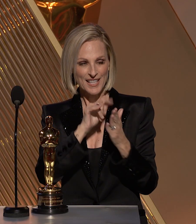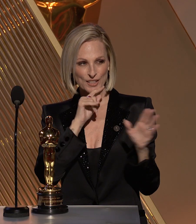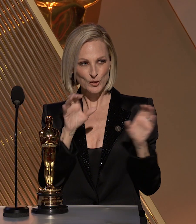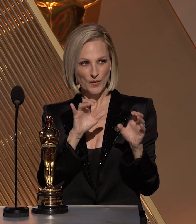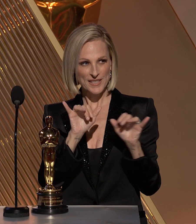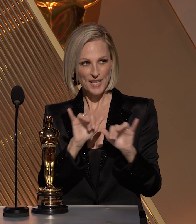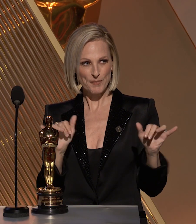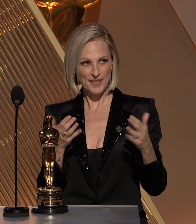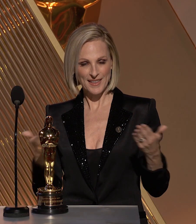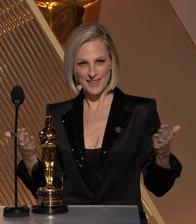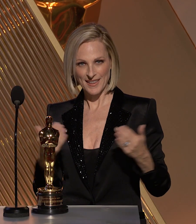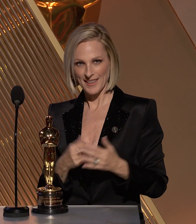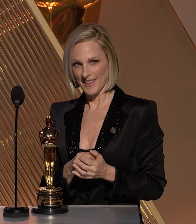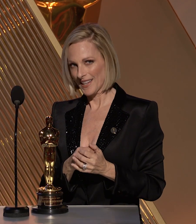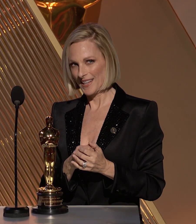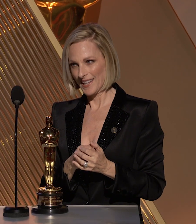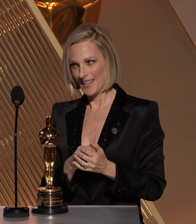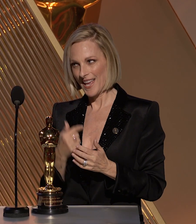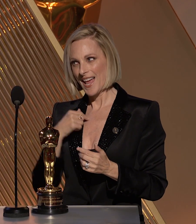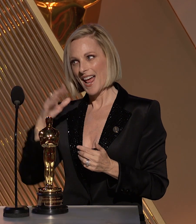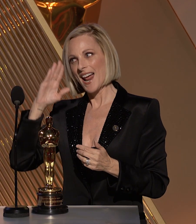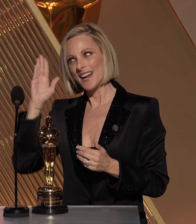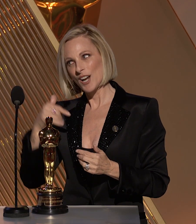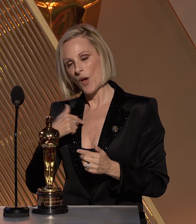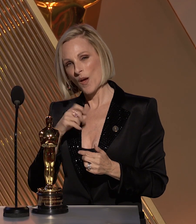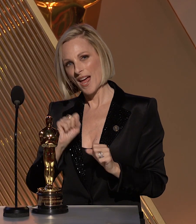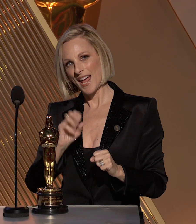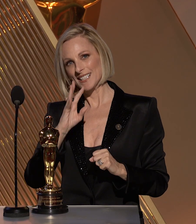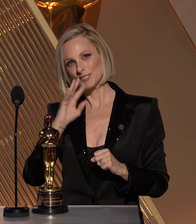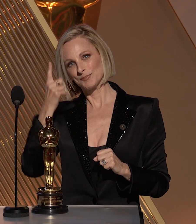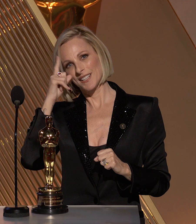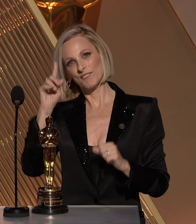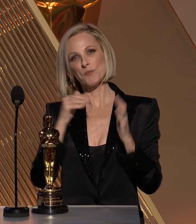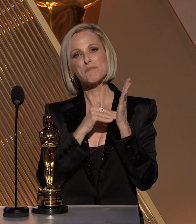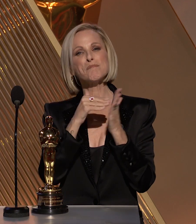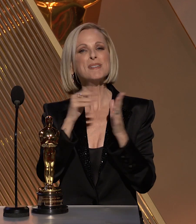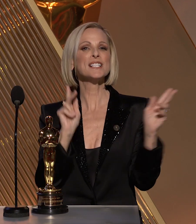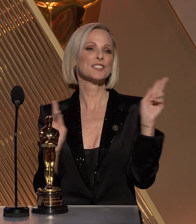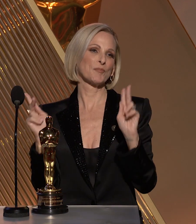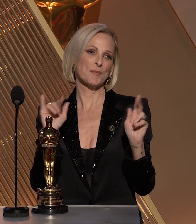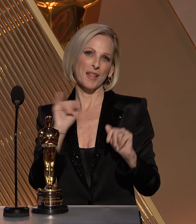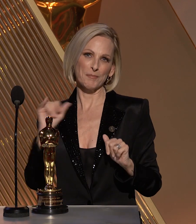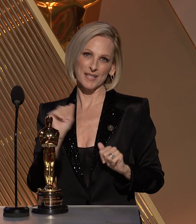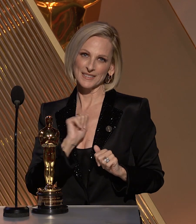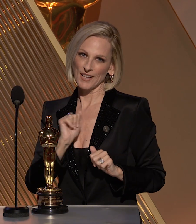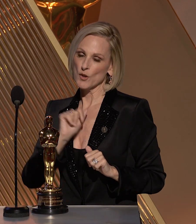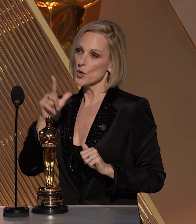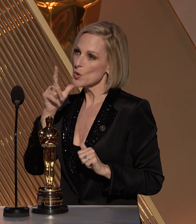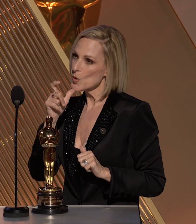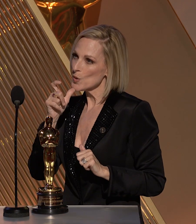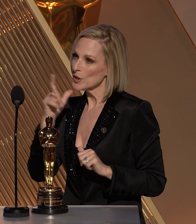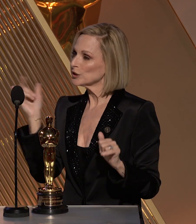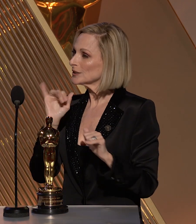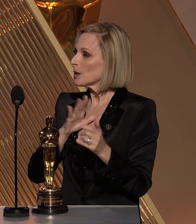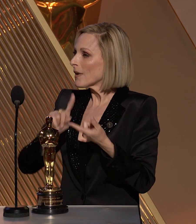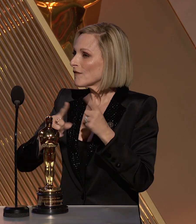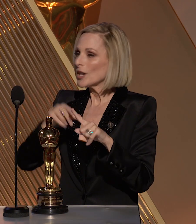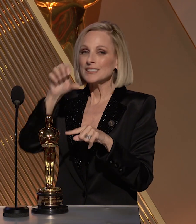can do the same thing. I know I speak for millions of people like myself who, just as my friend